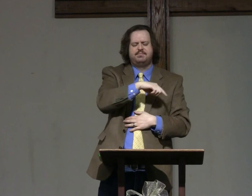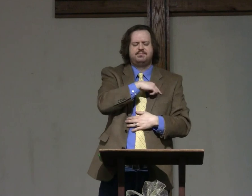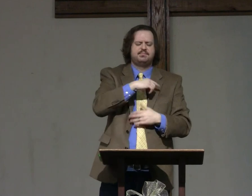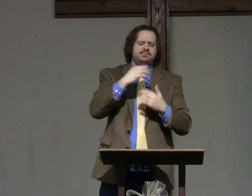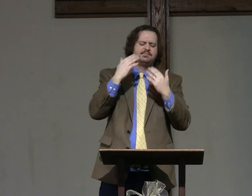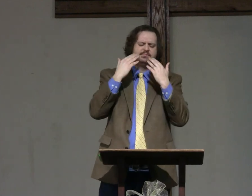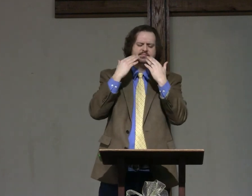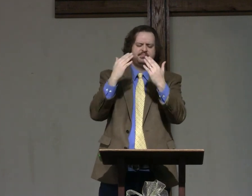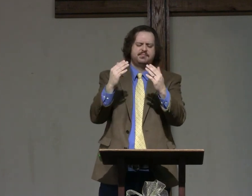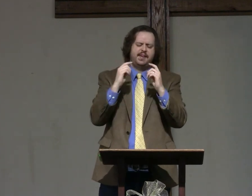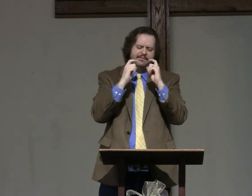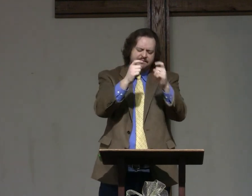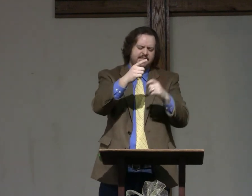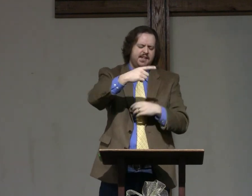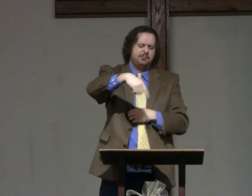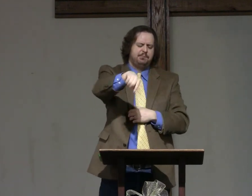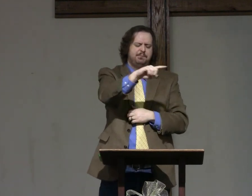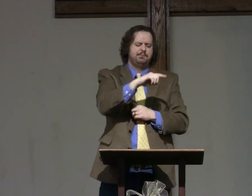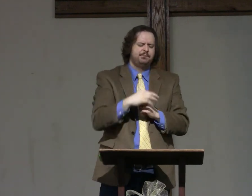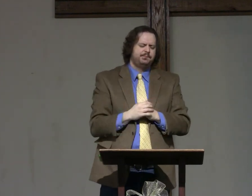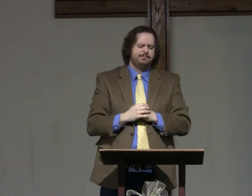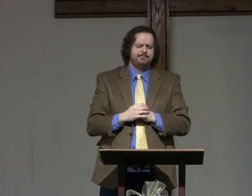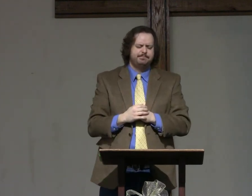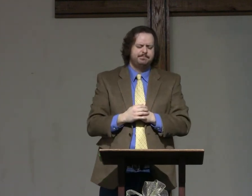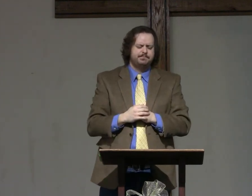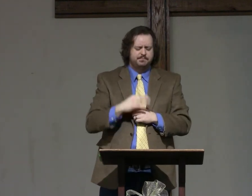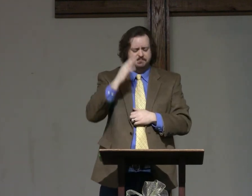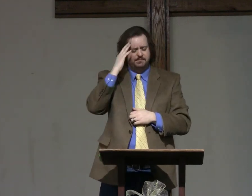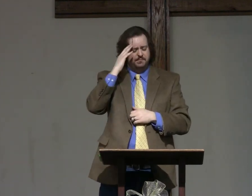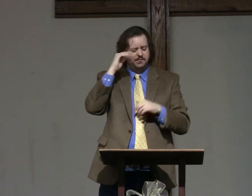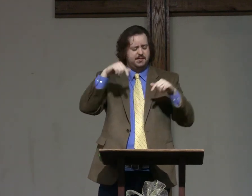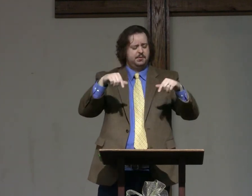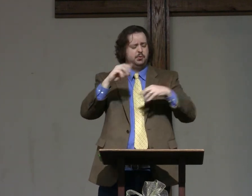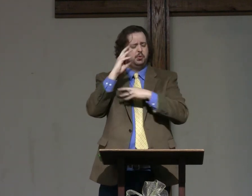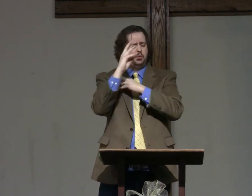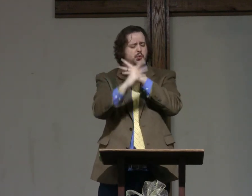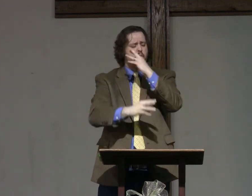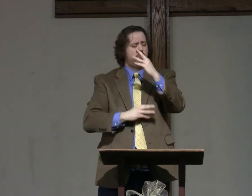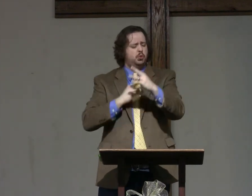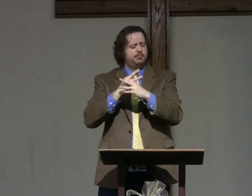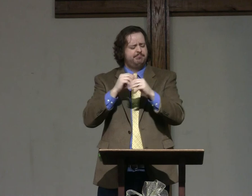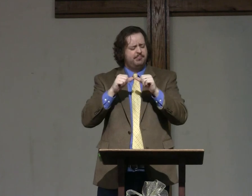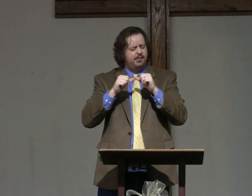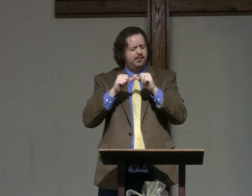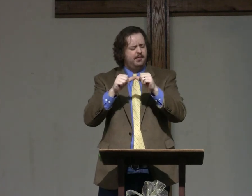you've given us the gift of eternal life. I thank you for that gift. This world